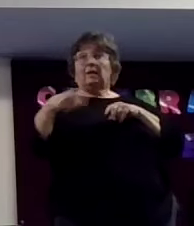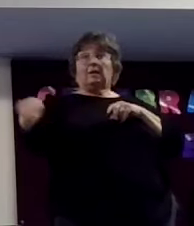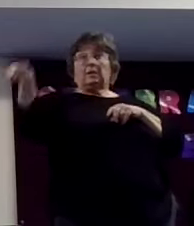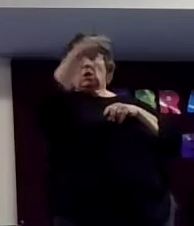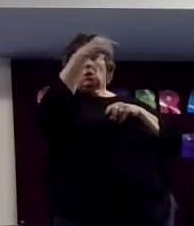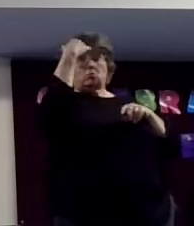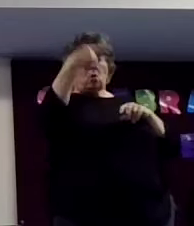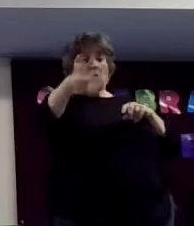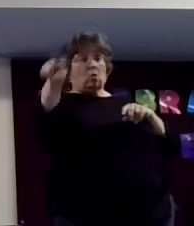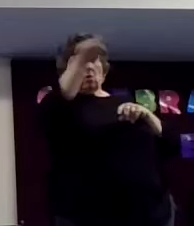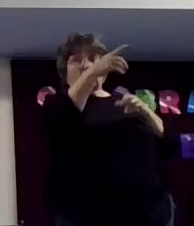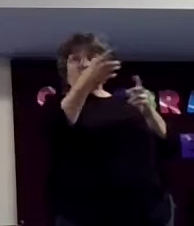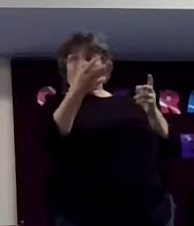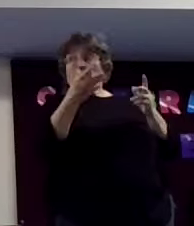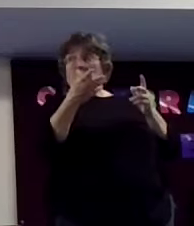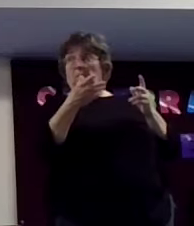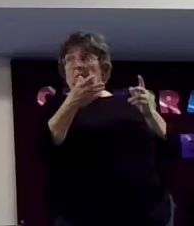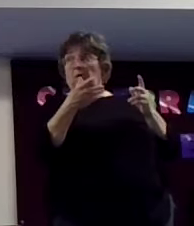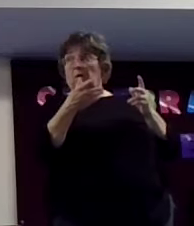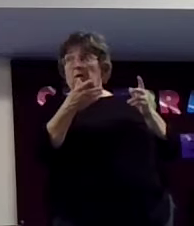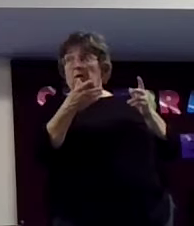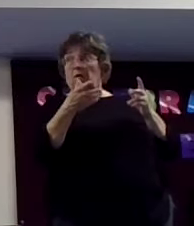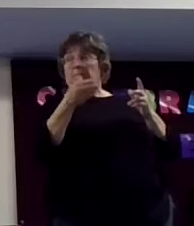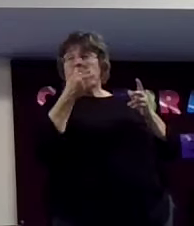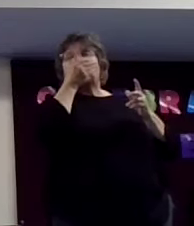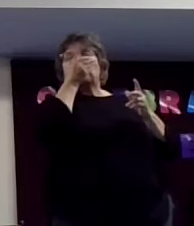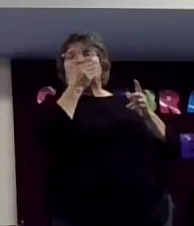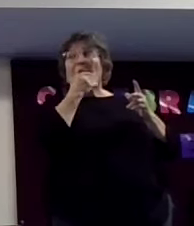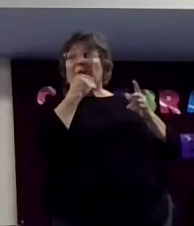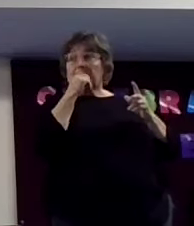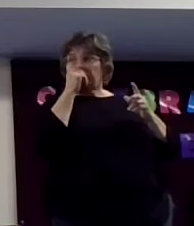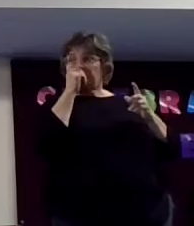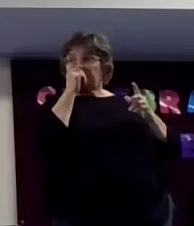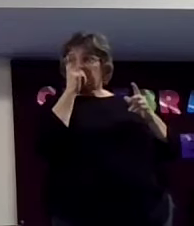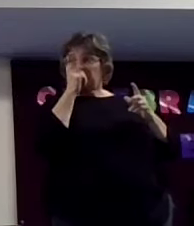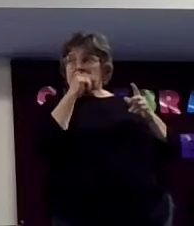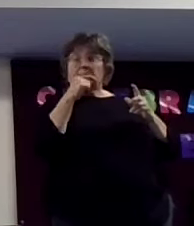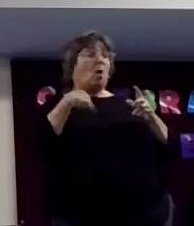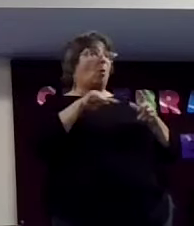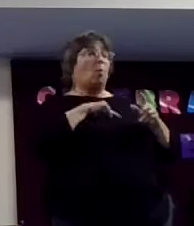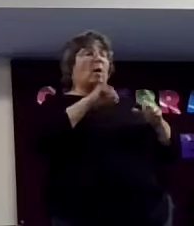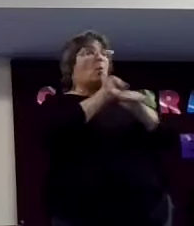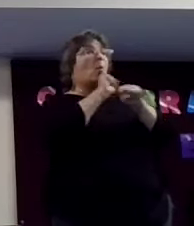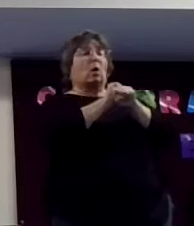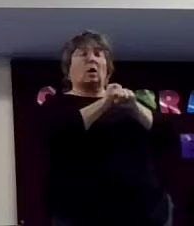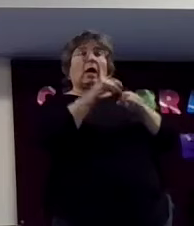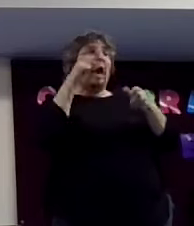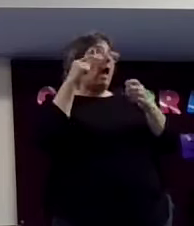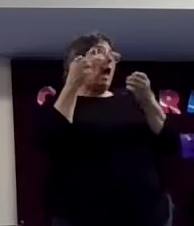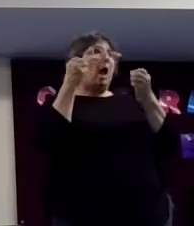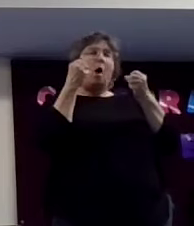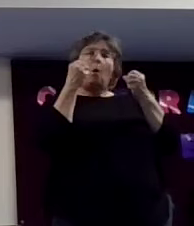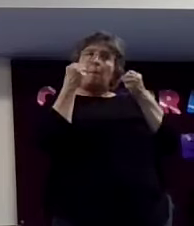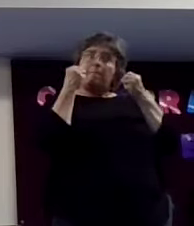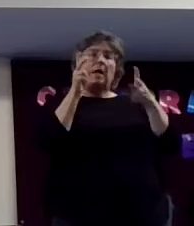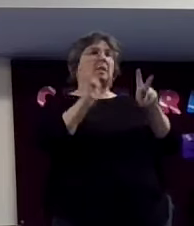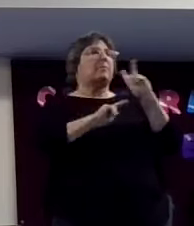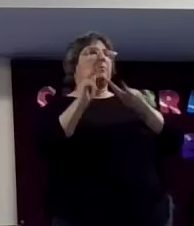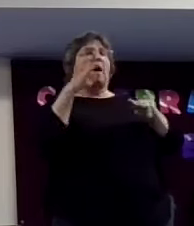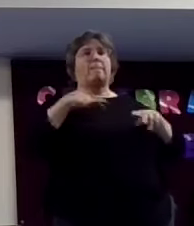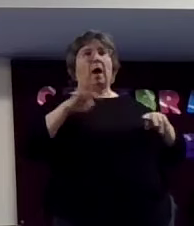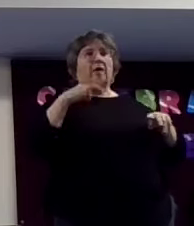this, can you provide that information? Because sure. we work extensively with people and that could